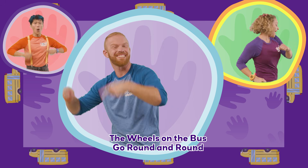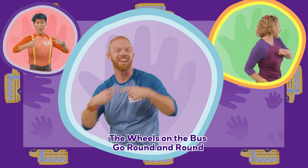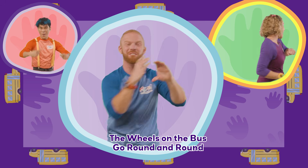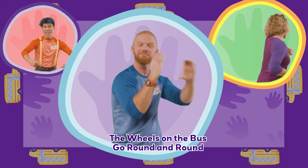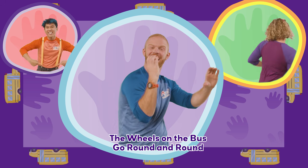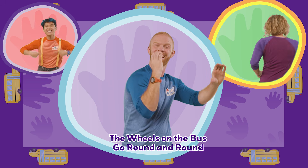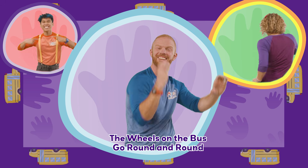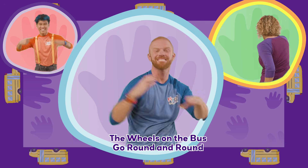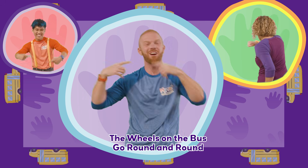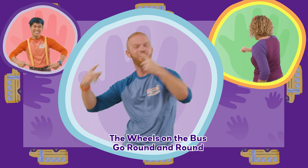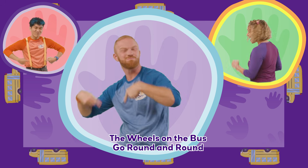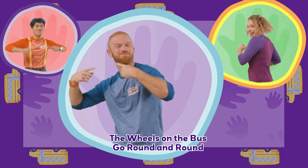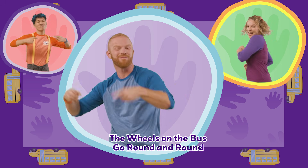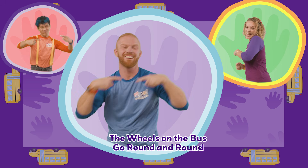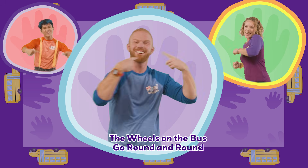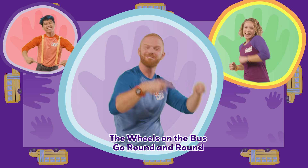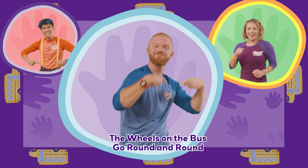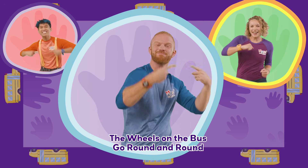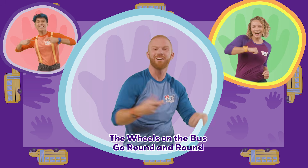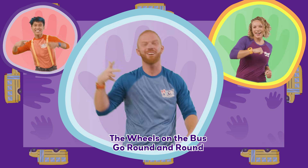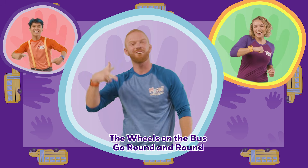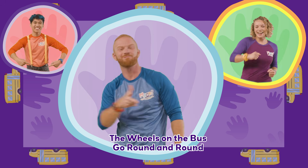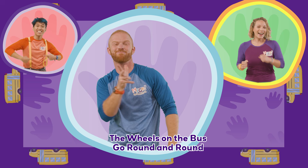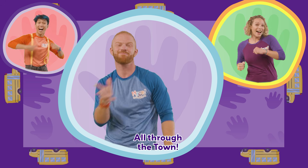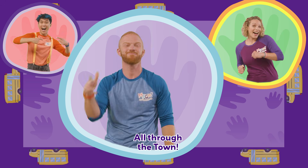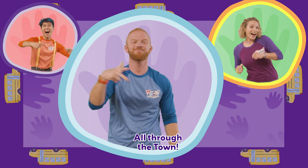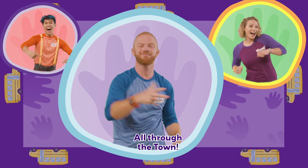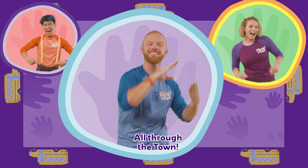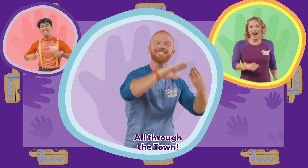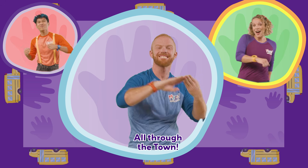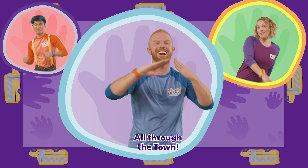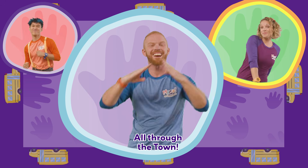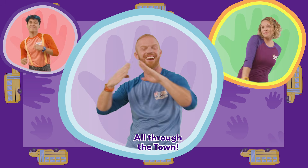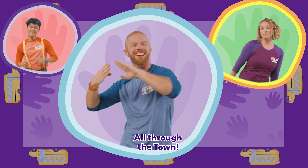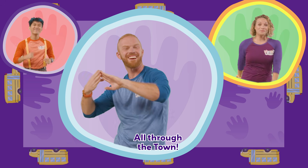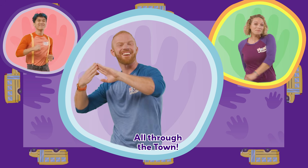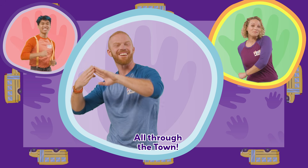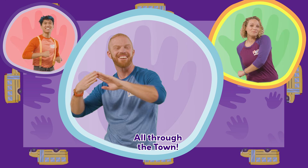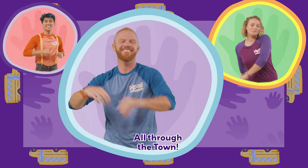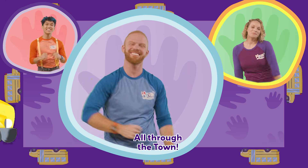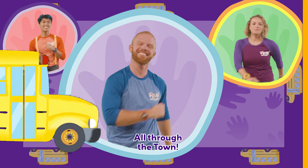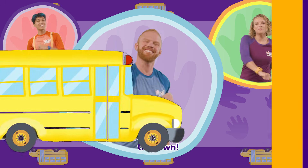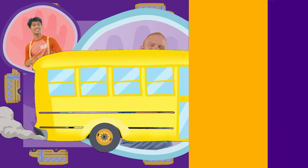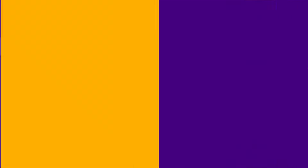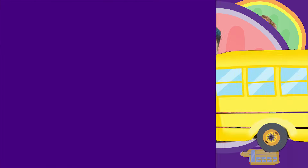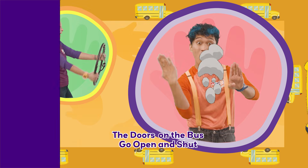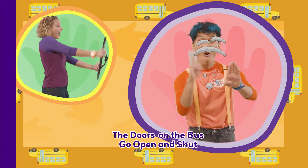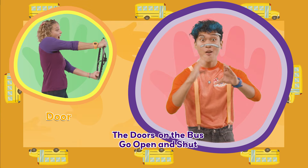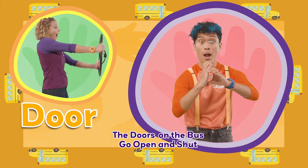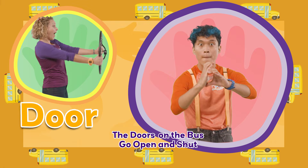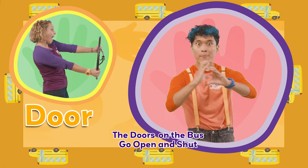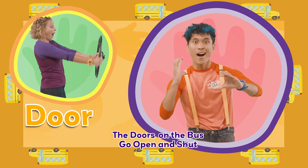The wheels on the bus go round and round, all through the town.